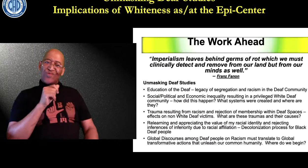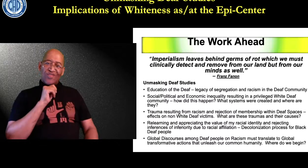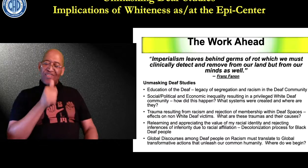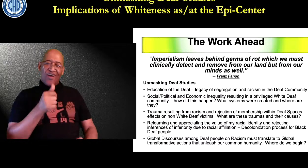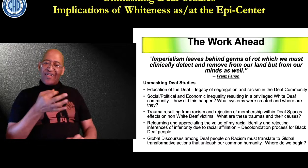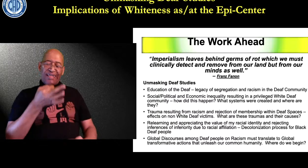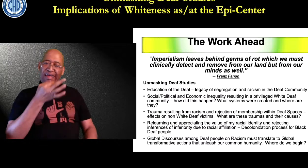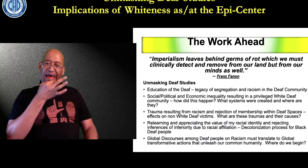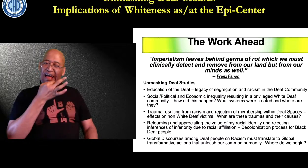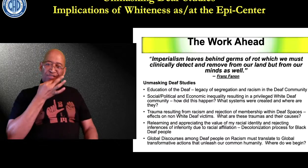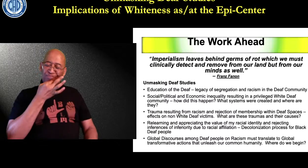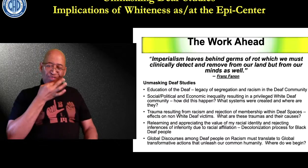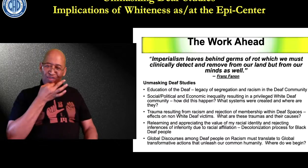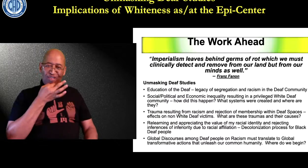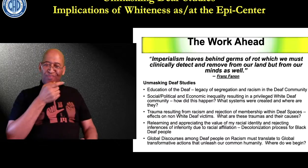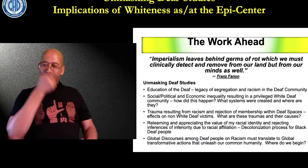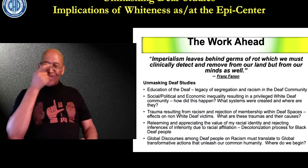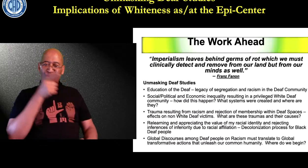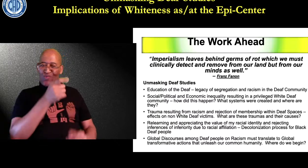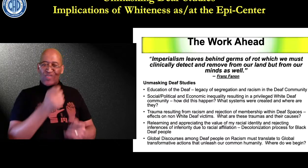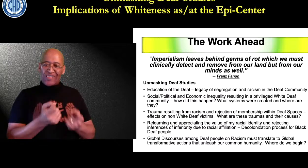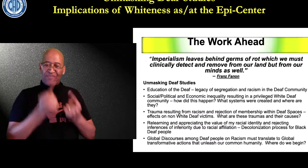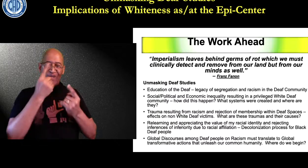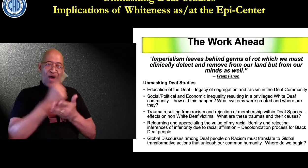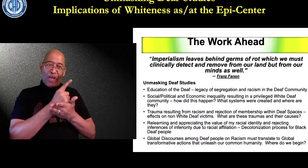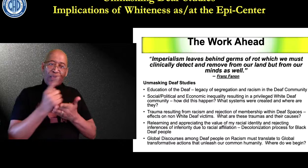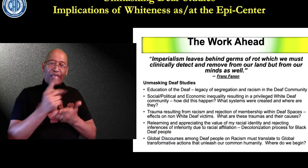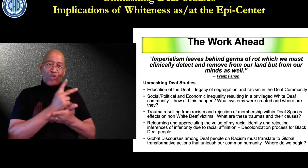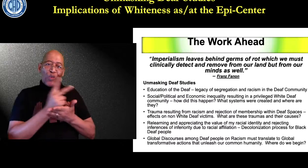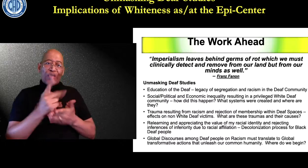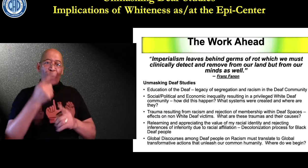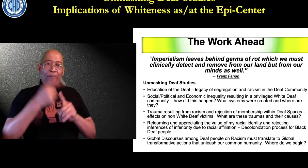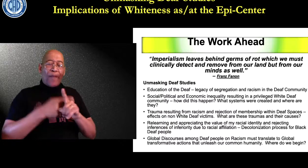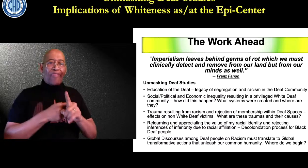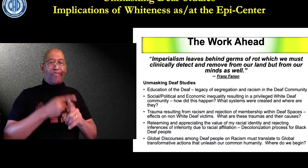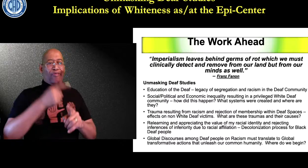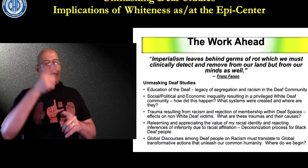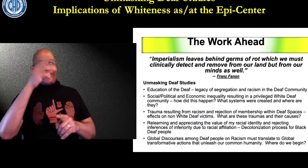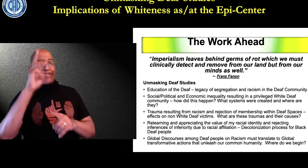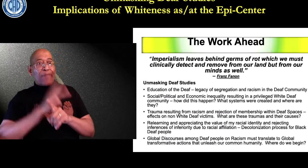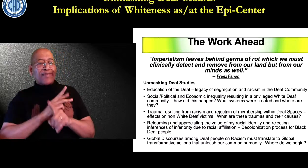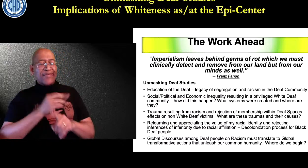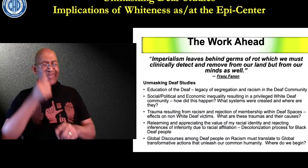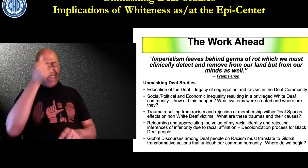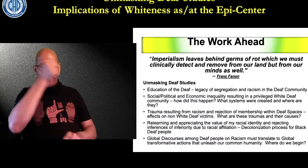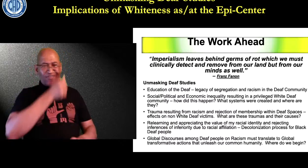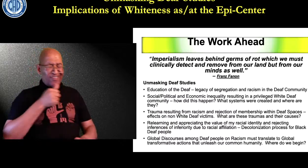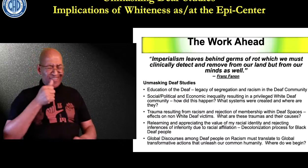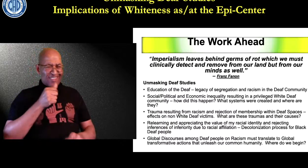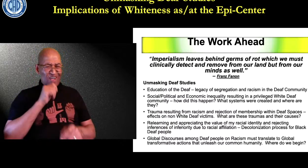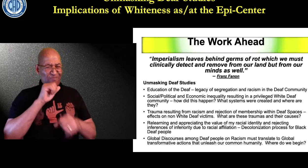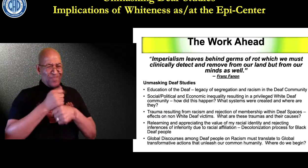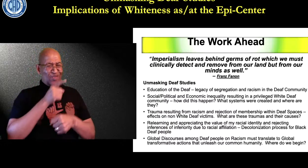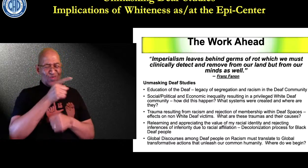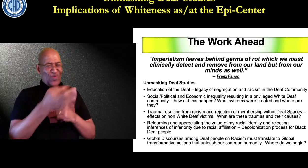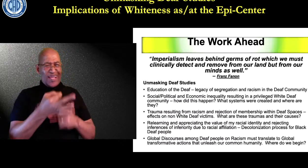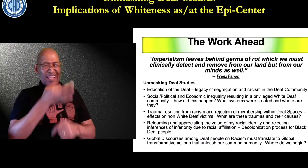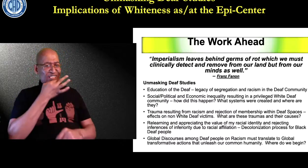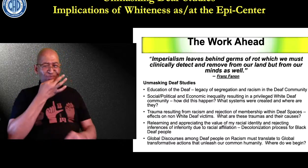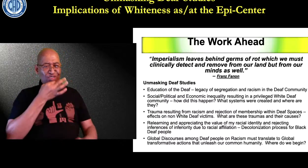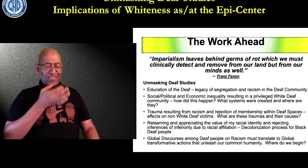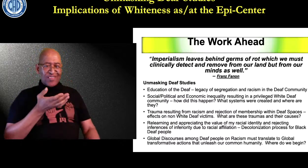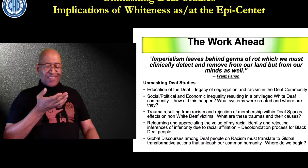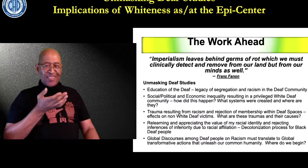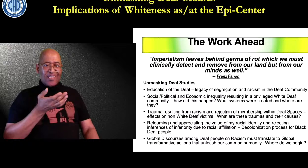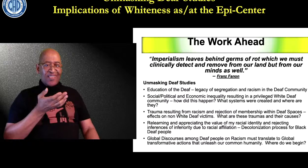And then it's not necessarily trying to say that becoming an expert, but as far as 1 week and 2 weeks, a